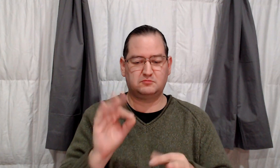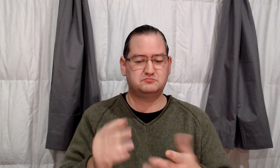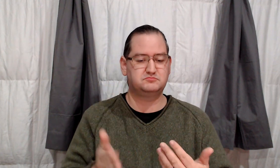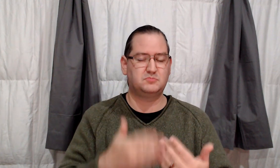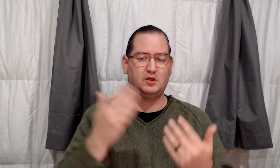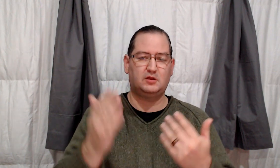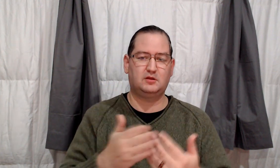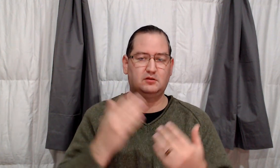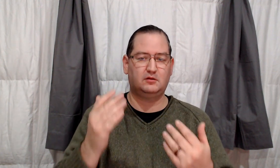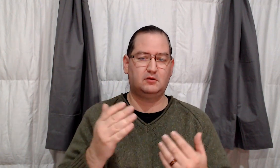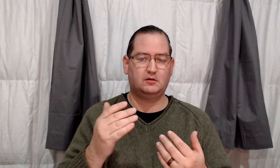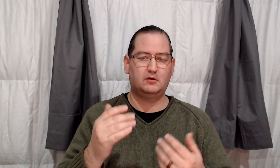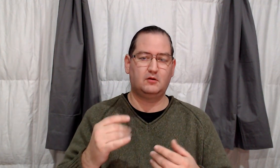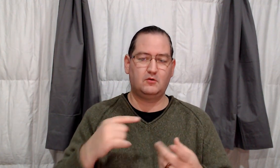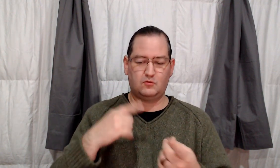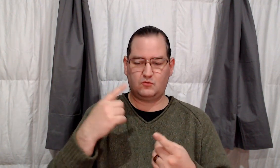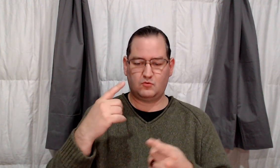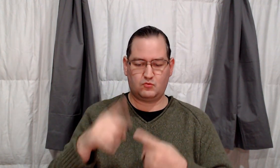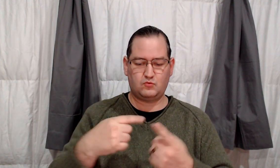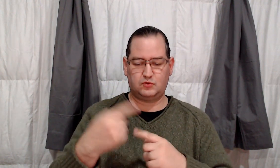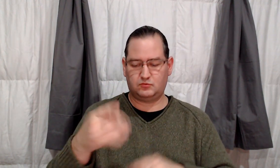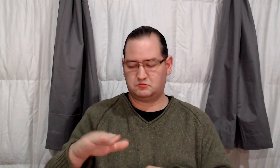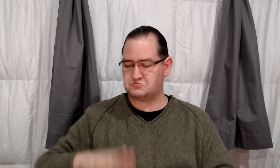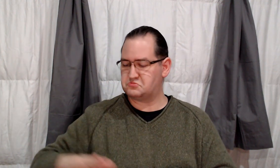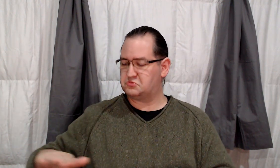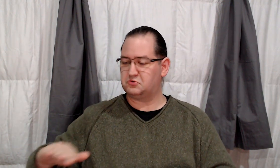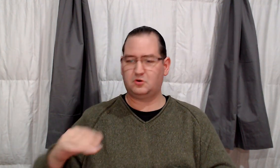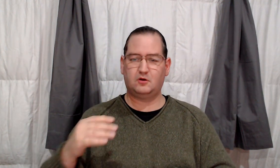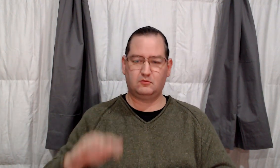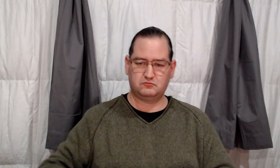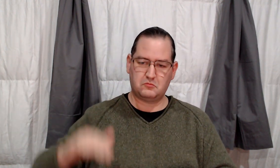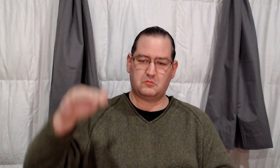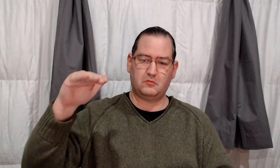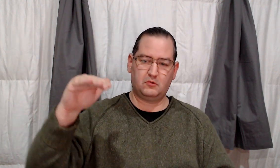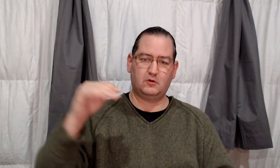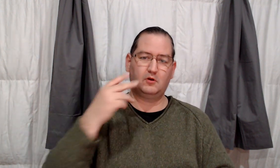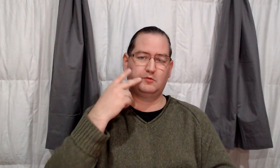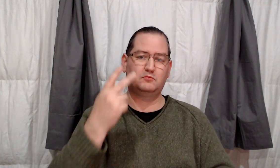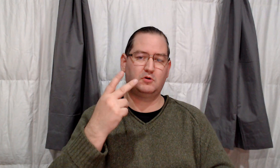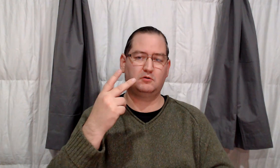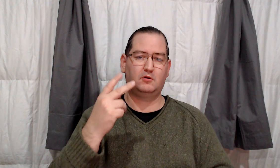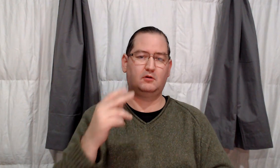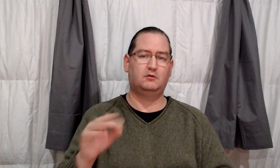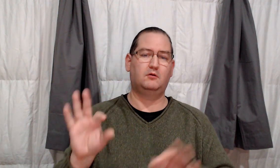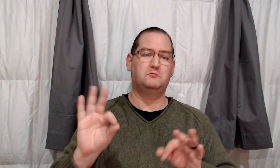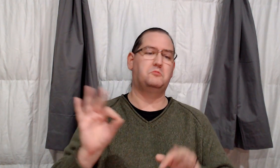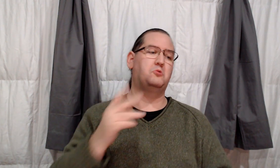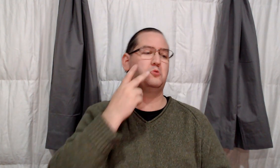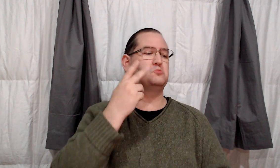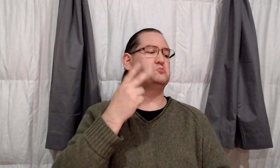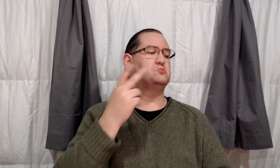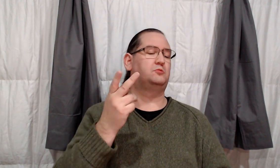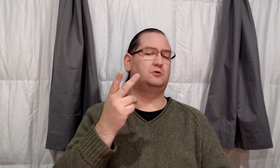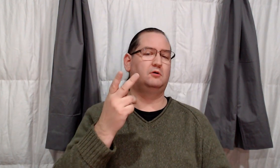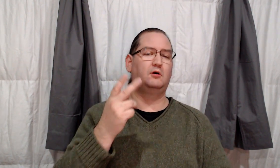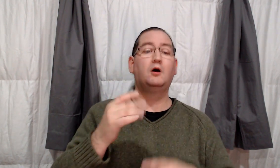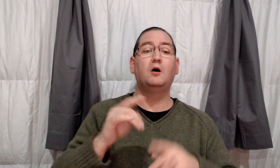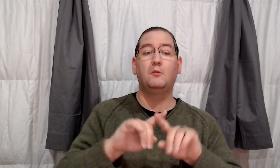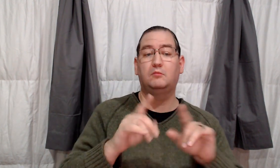it. But one thing you know now that you didn't know before, so you also have a large amount of no